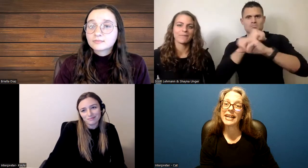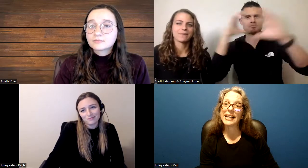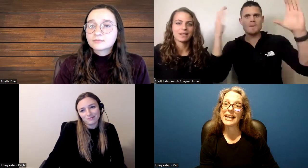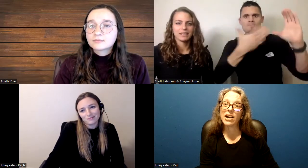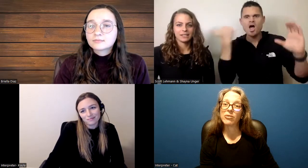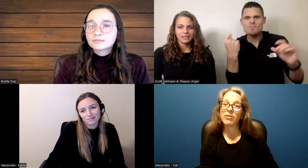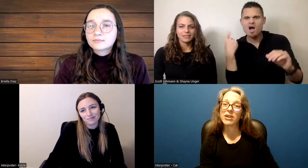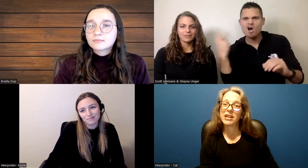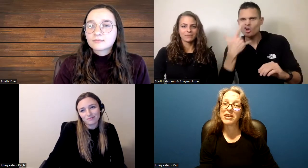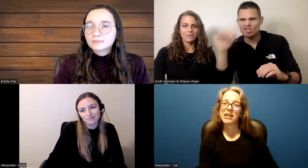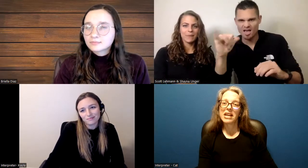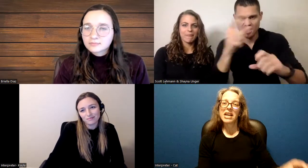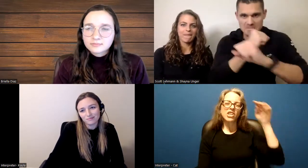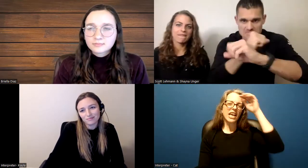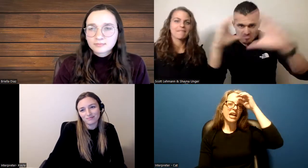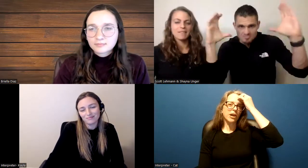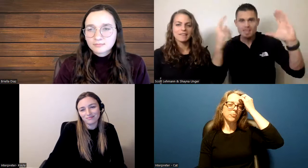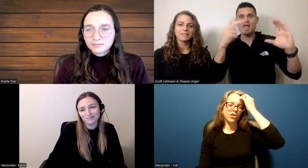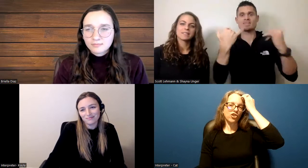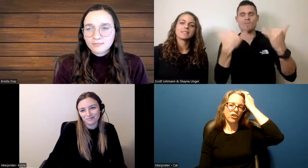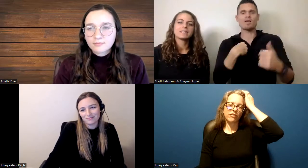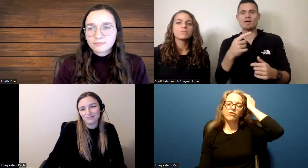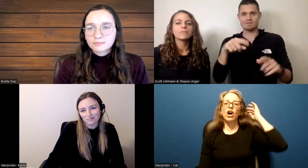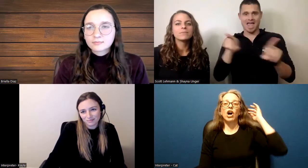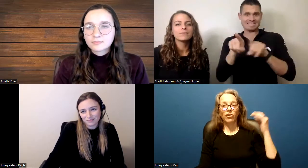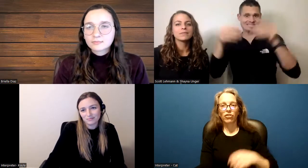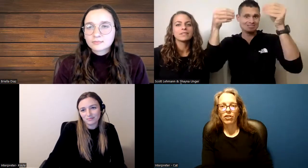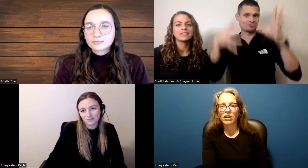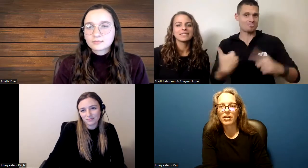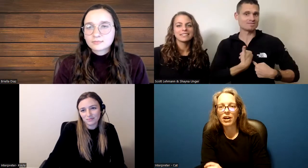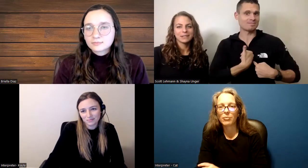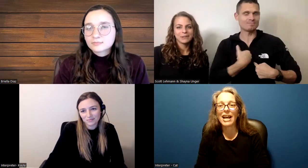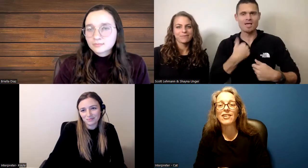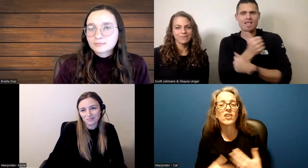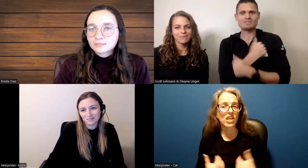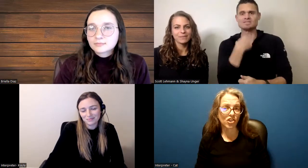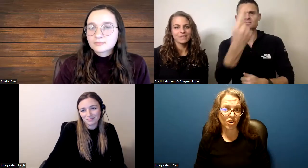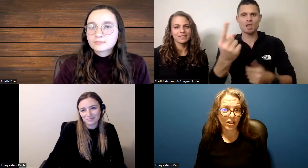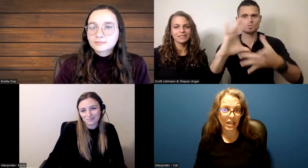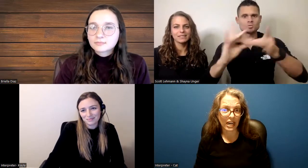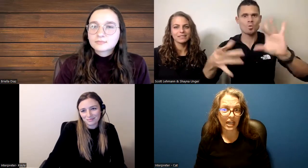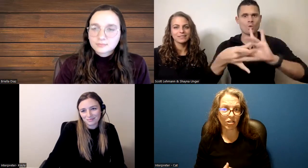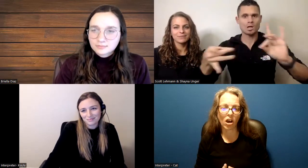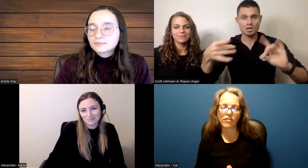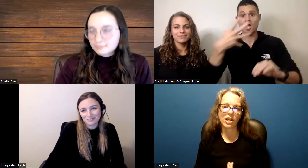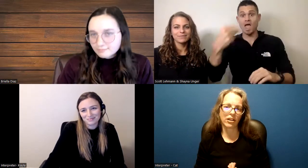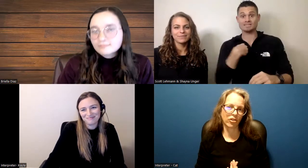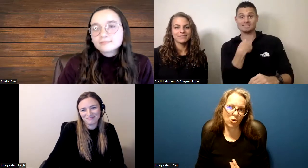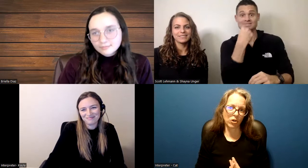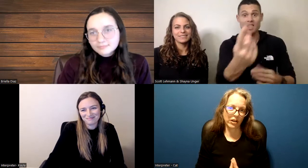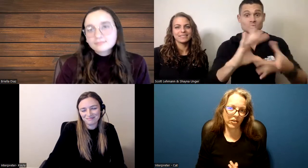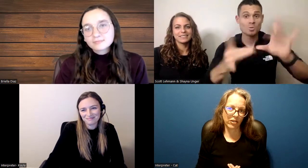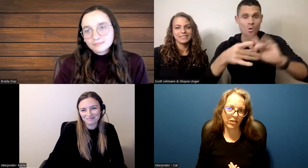Okay, now, to get a better picture of us, as a teacher, I love